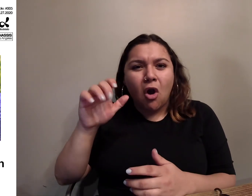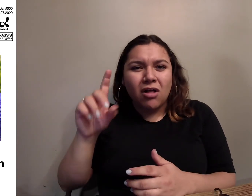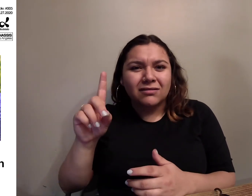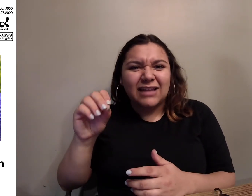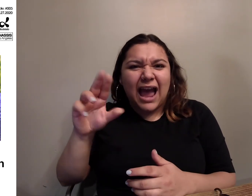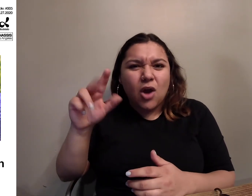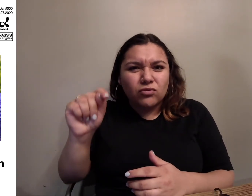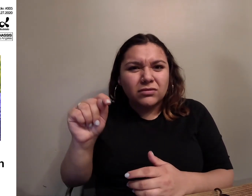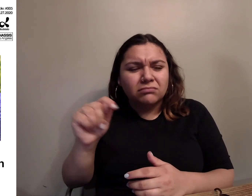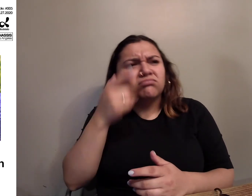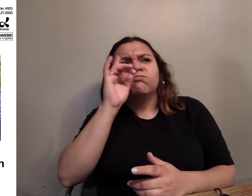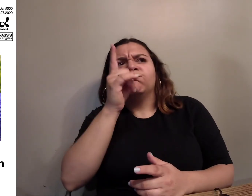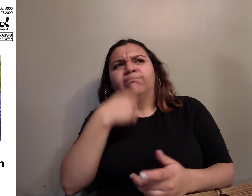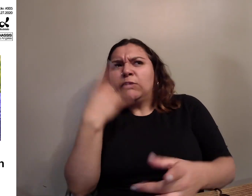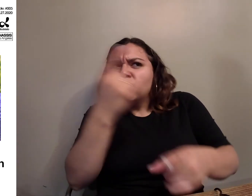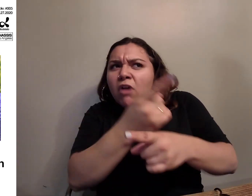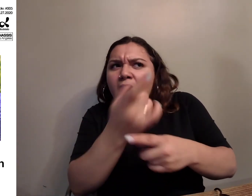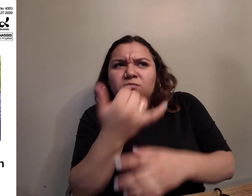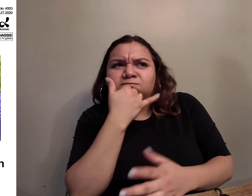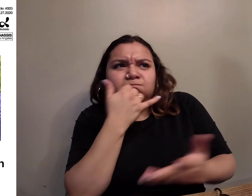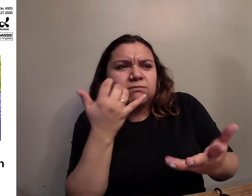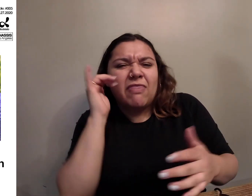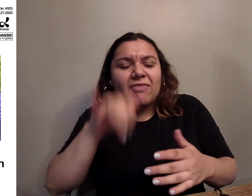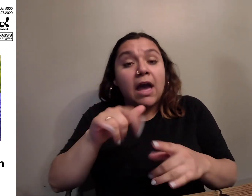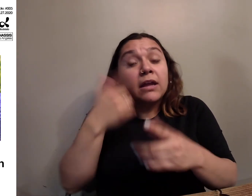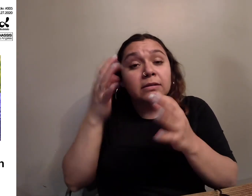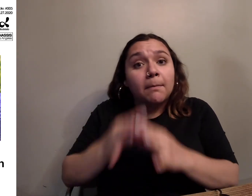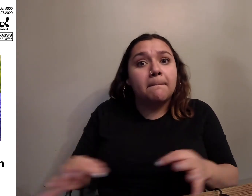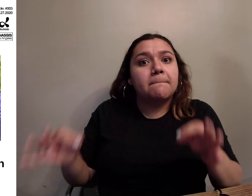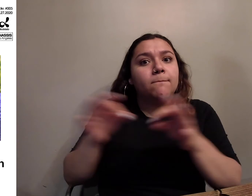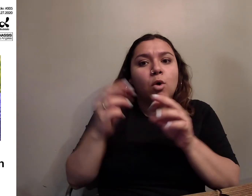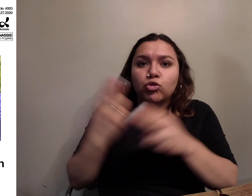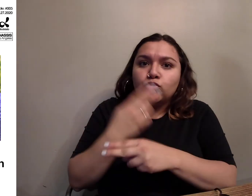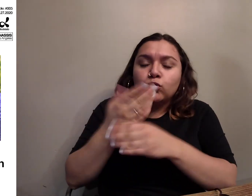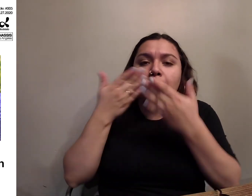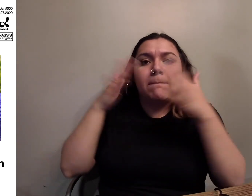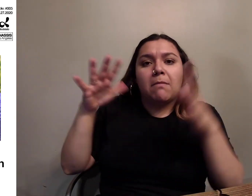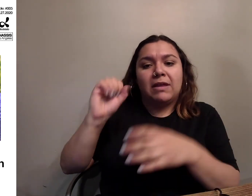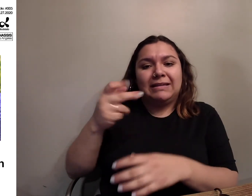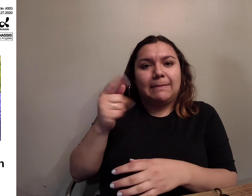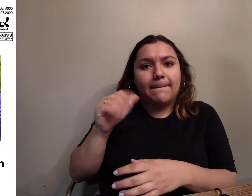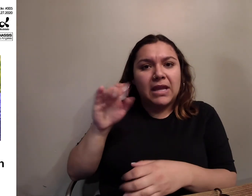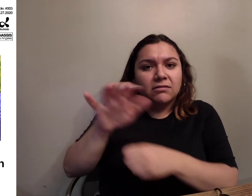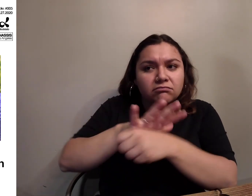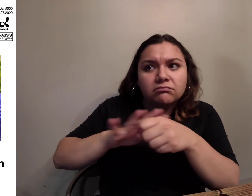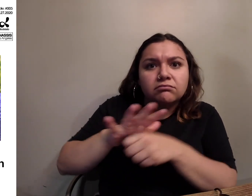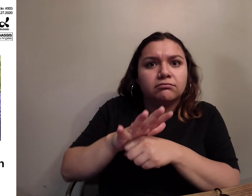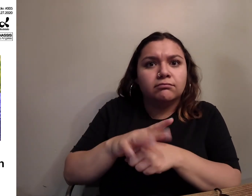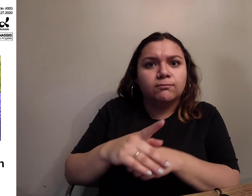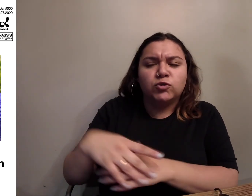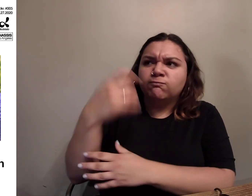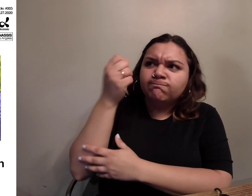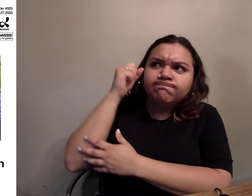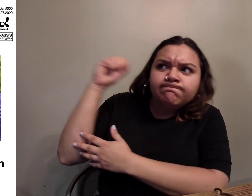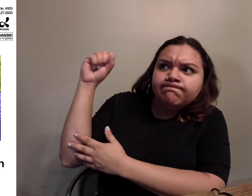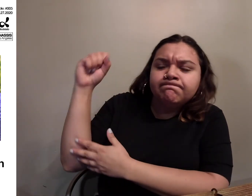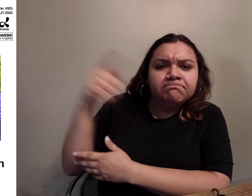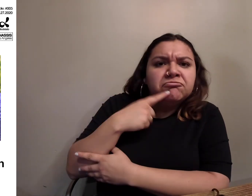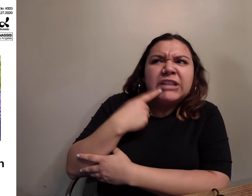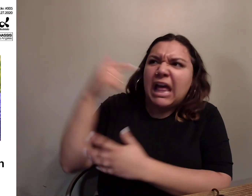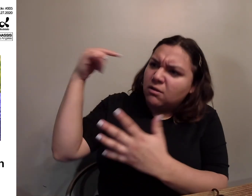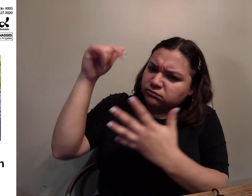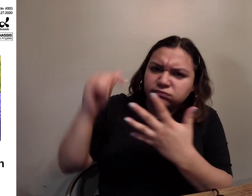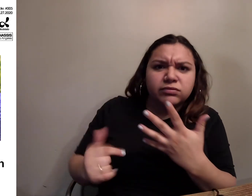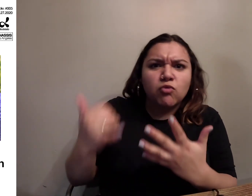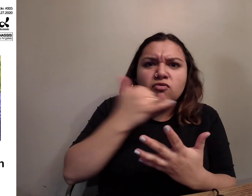to utilize the public space in unexpected ways to call things to attention and to call and point